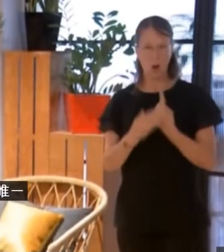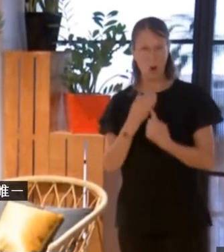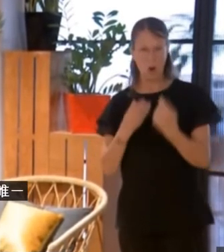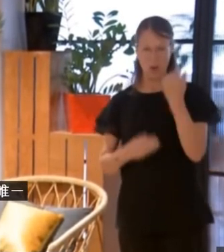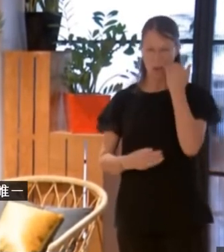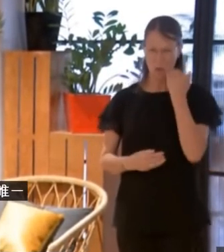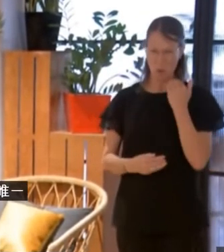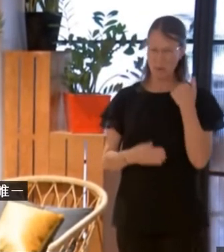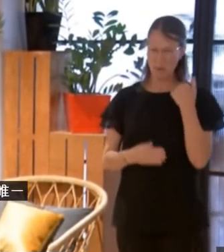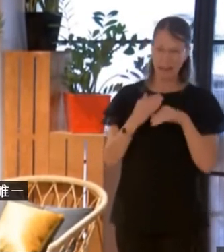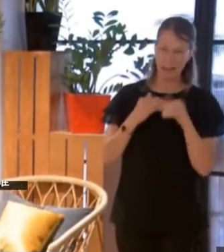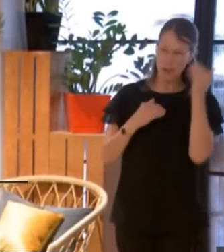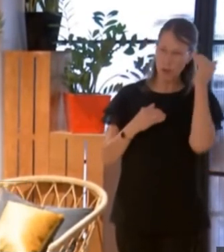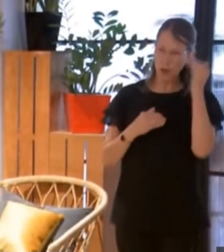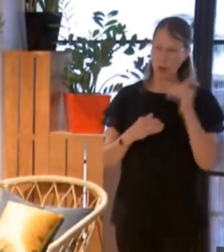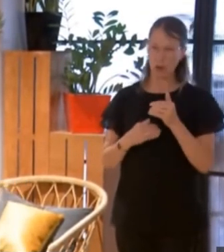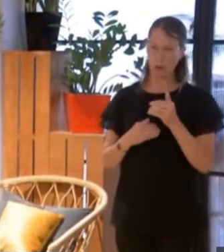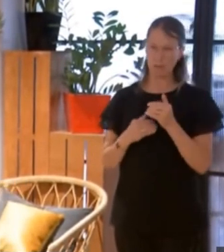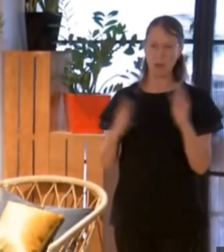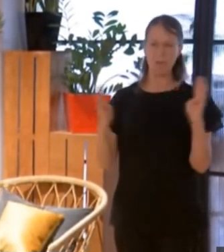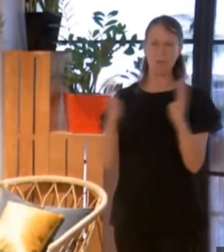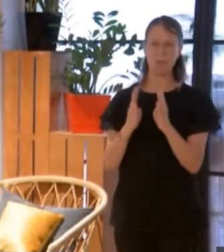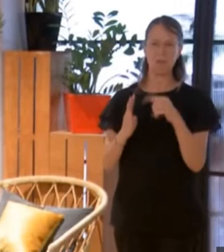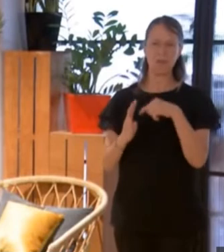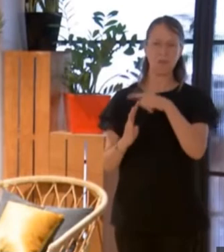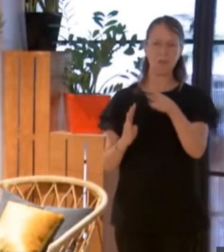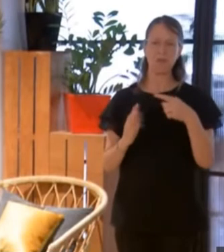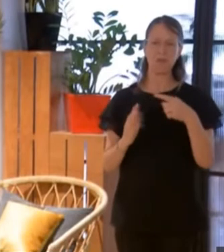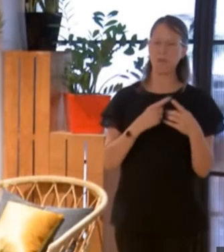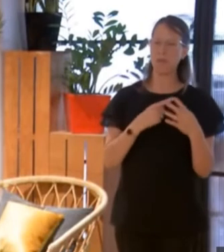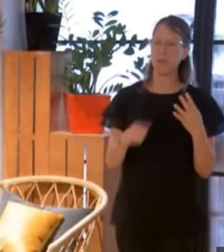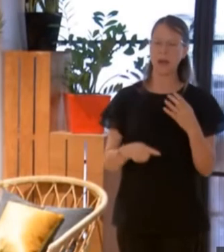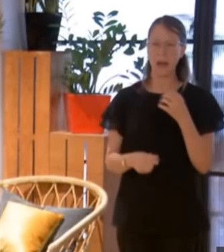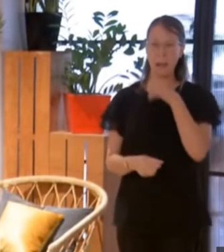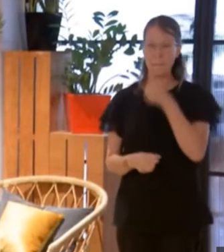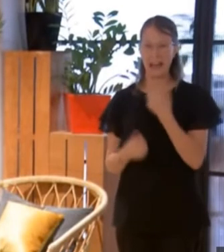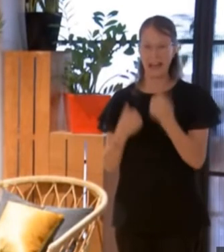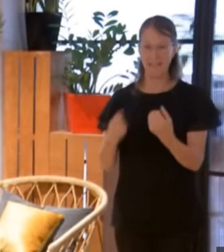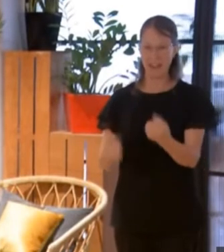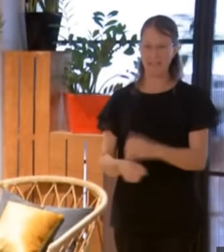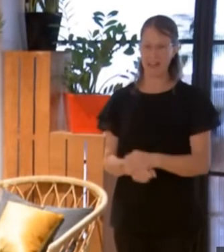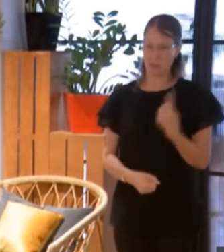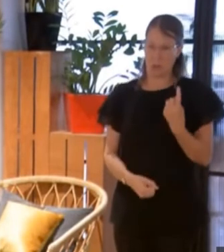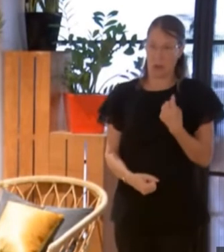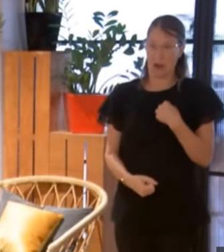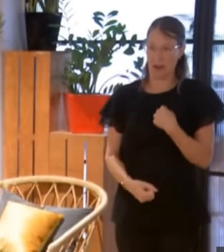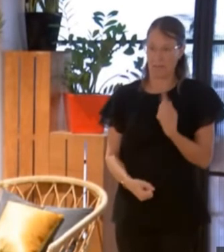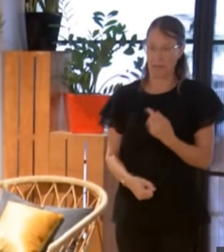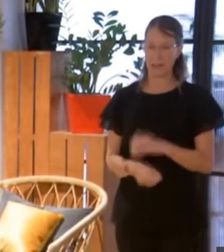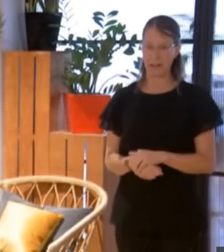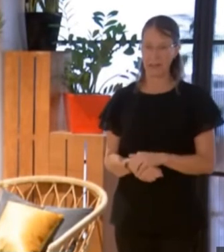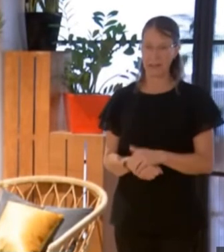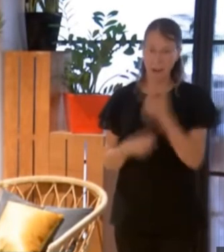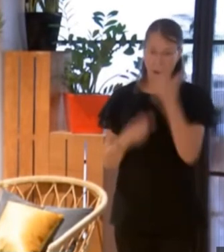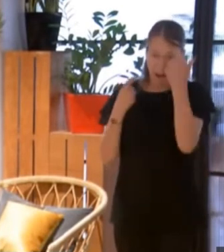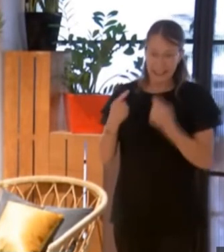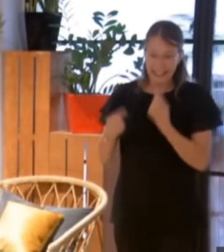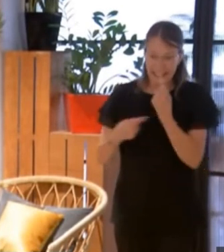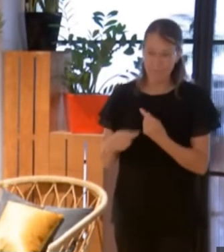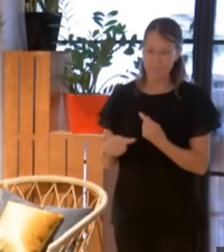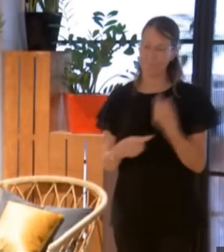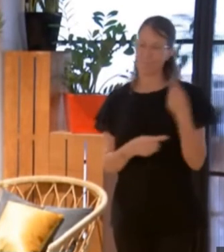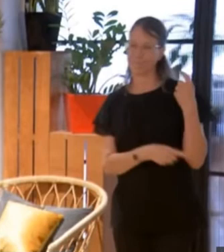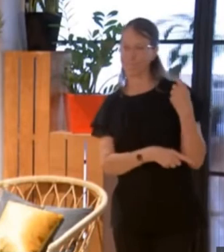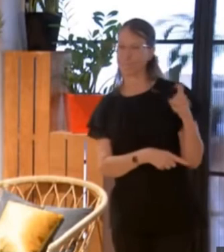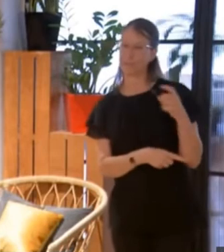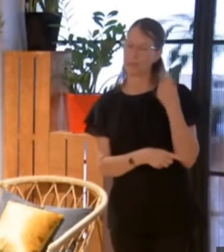that often walks into a room in the workplace. They're frustrated that their ideas are overlooked compared to their male